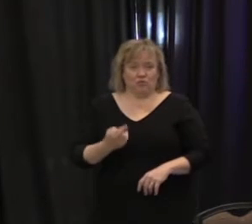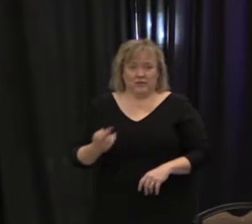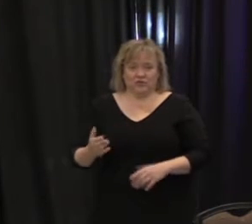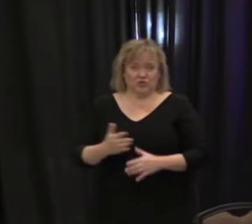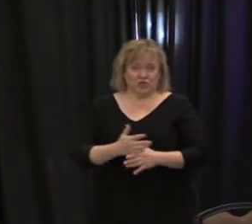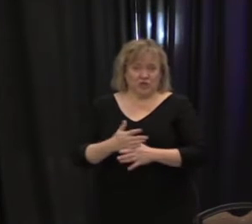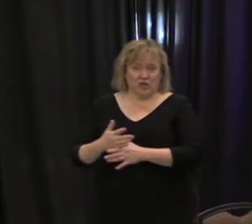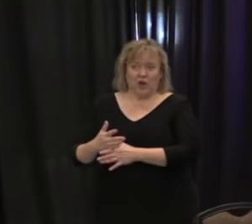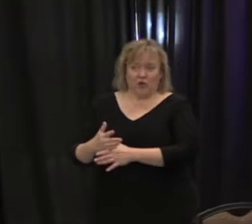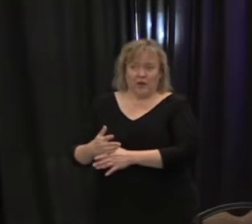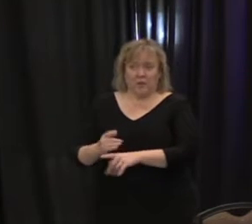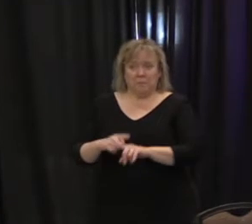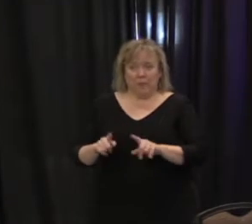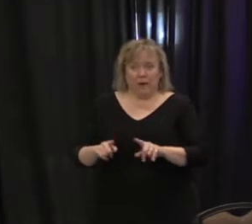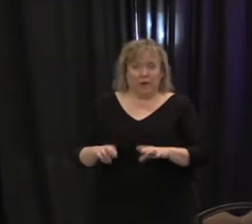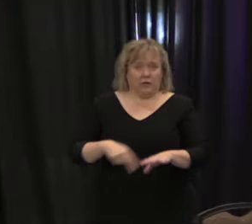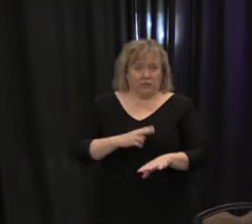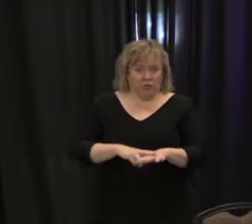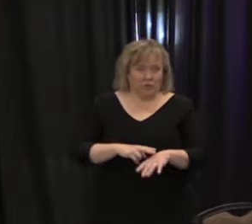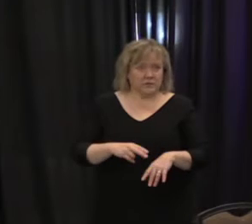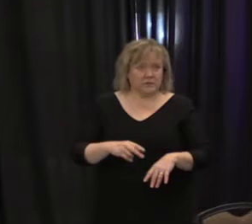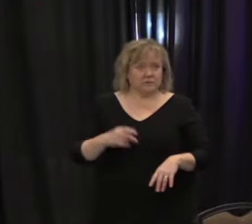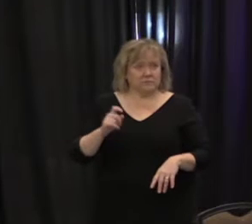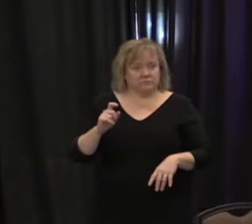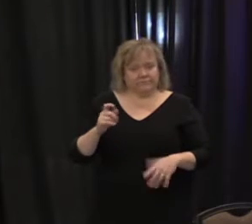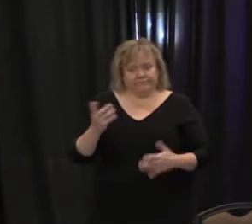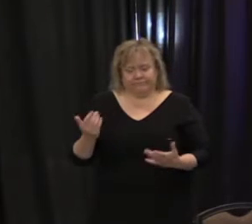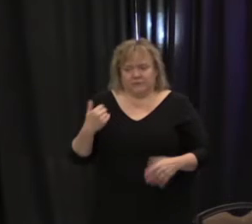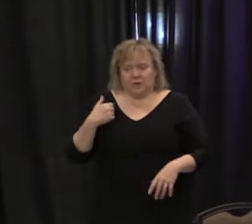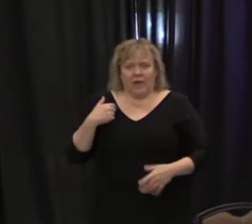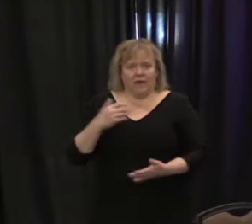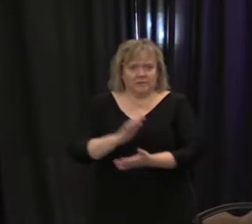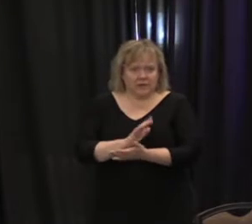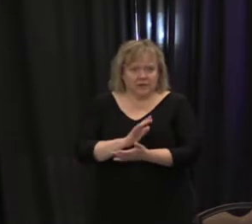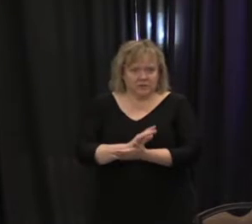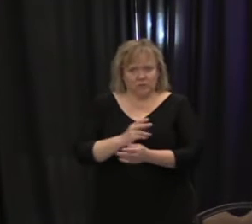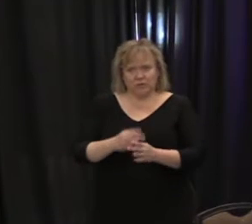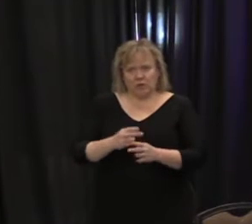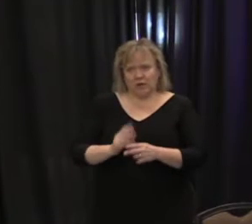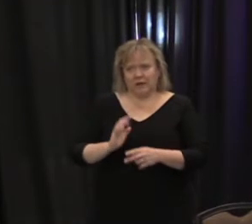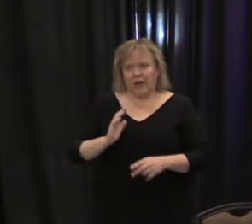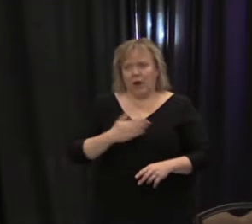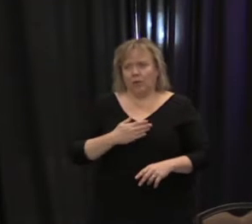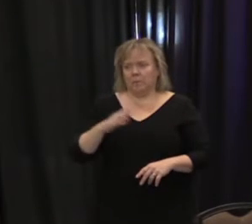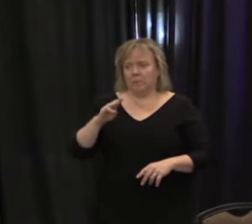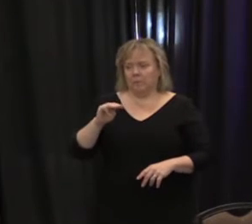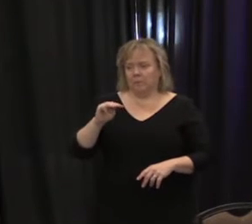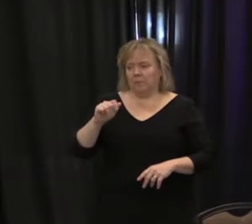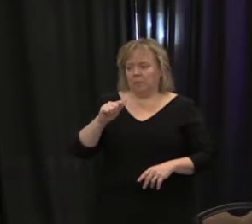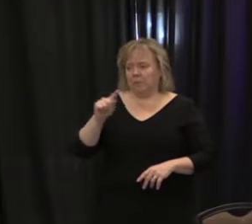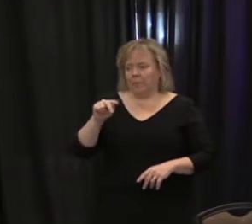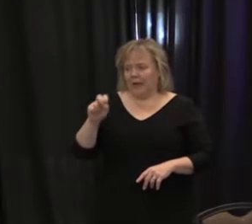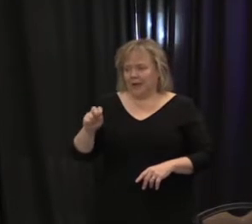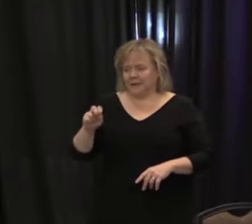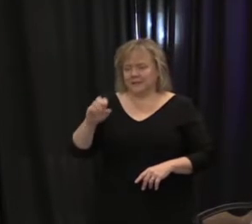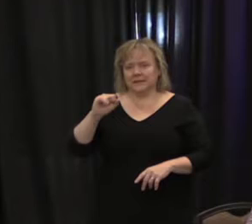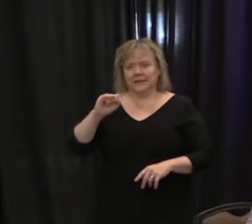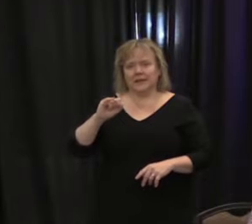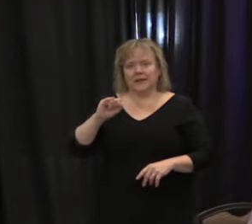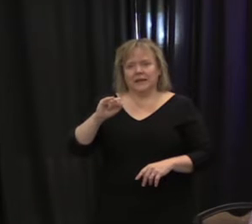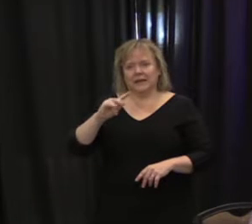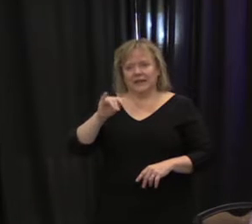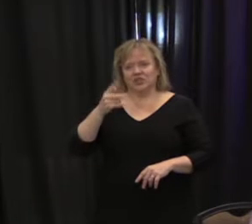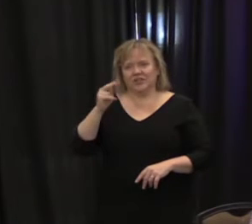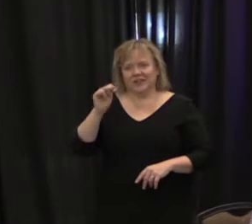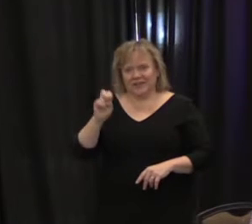However, at Advocates for Youth, we do have documentation, both through what's called our Amaze initiative, which is an initiative focused on